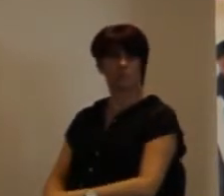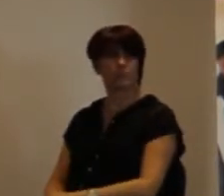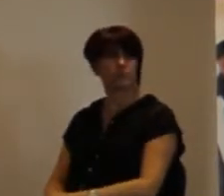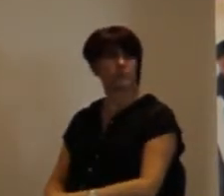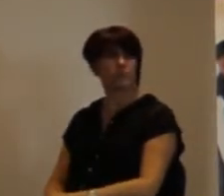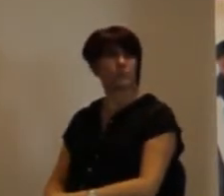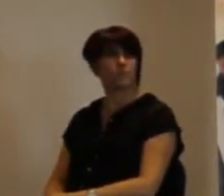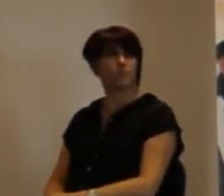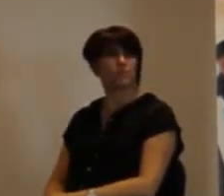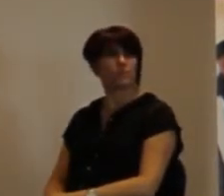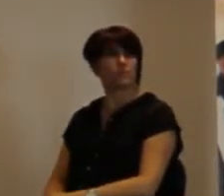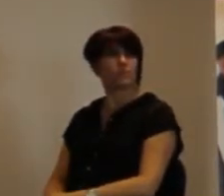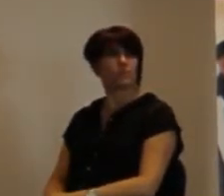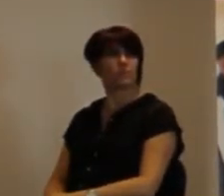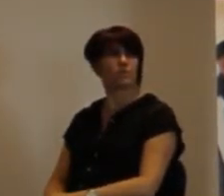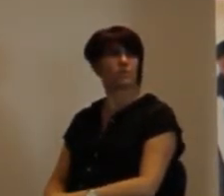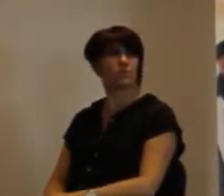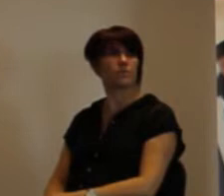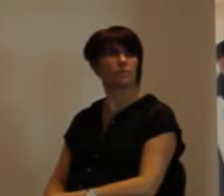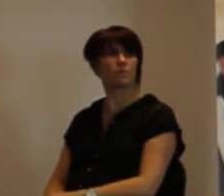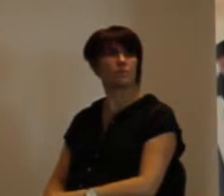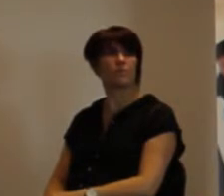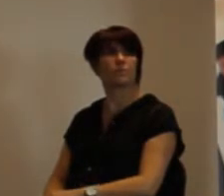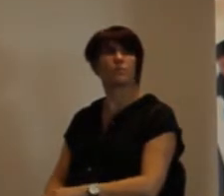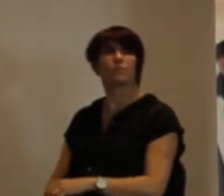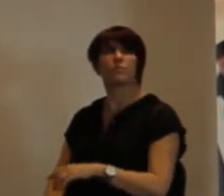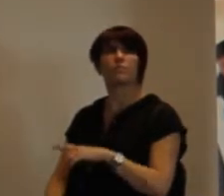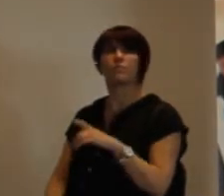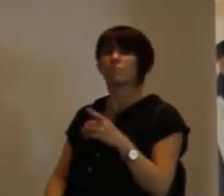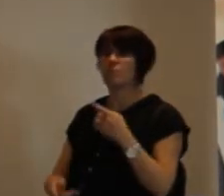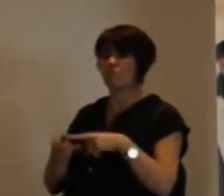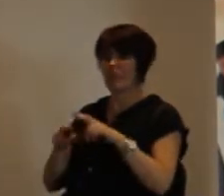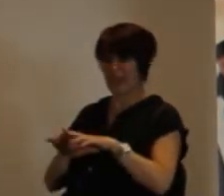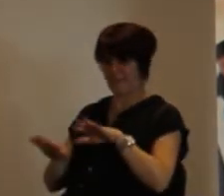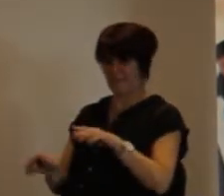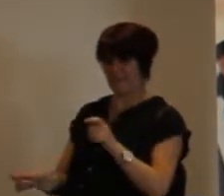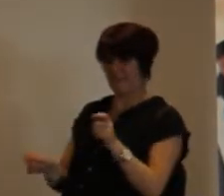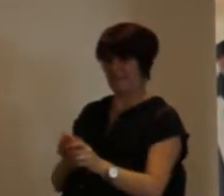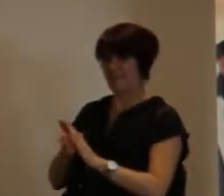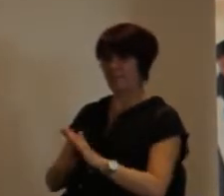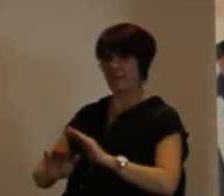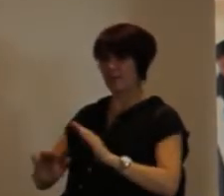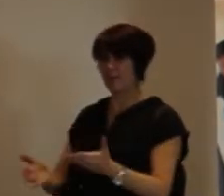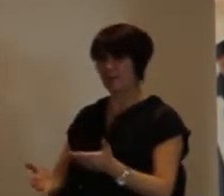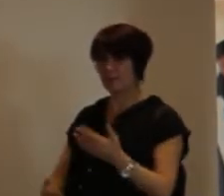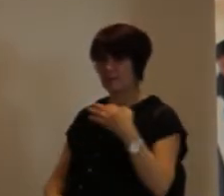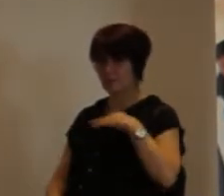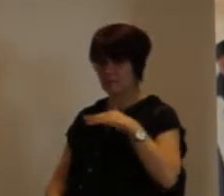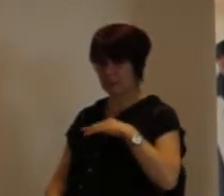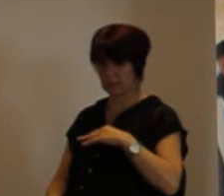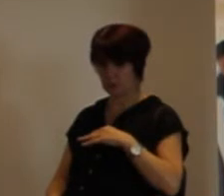Okay, so any adjustment to assessment must not give the learner an unfair advantage